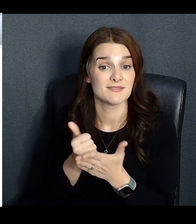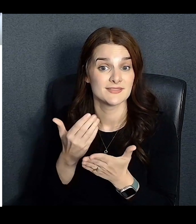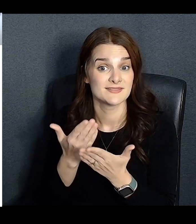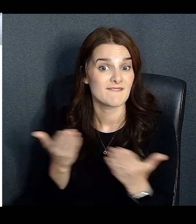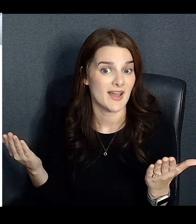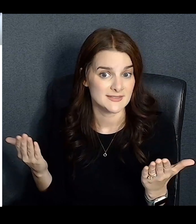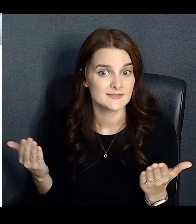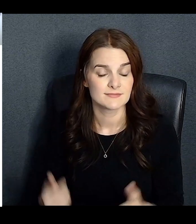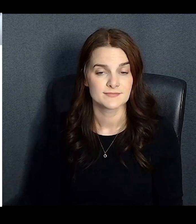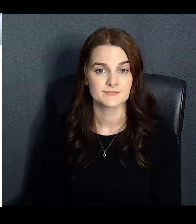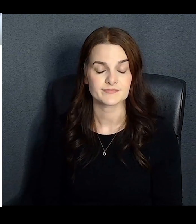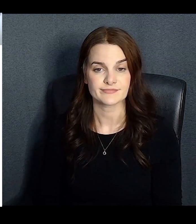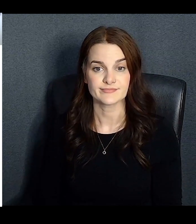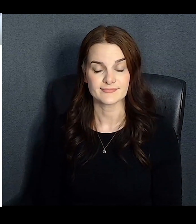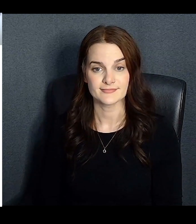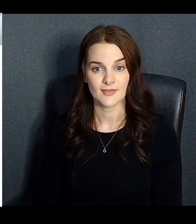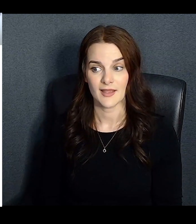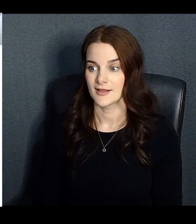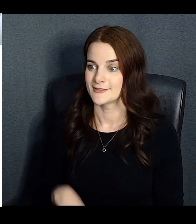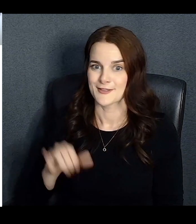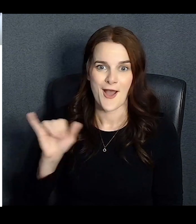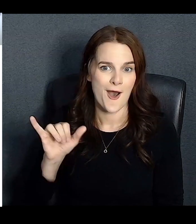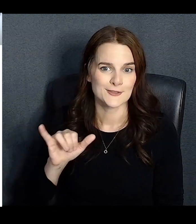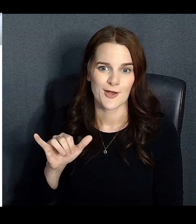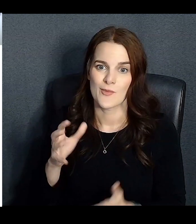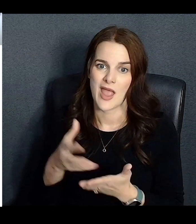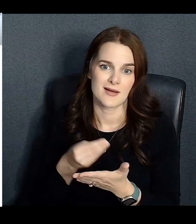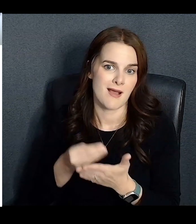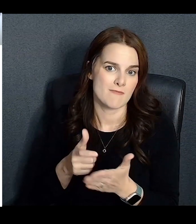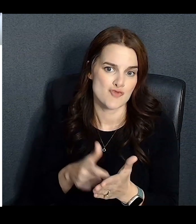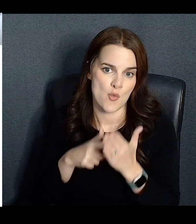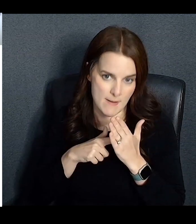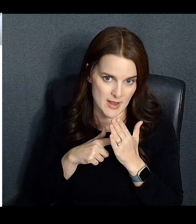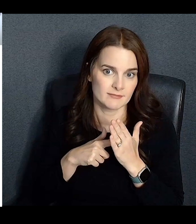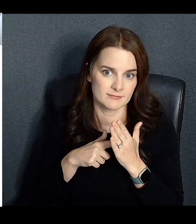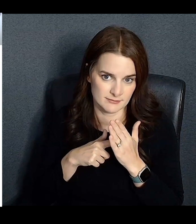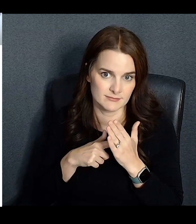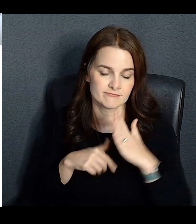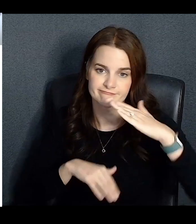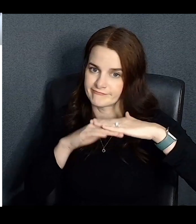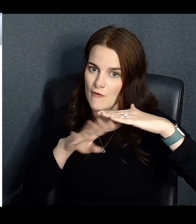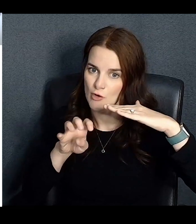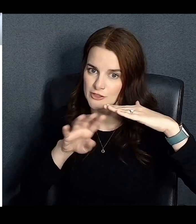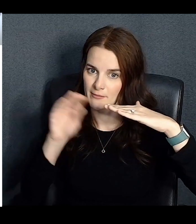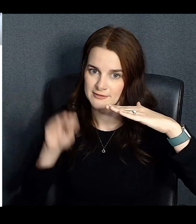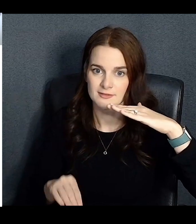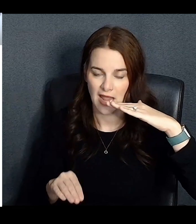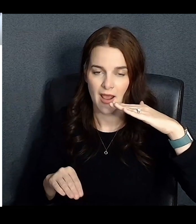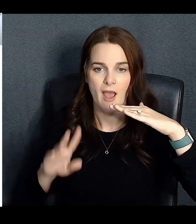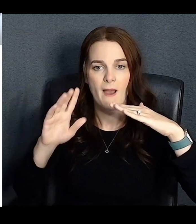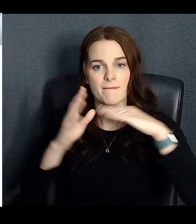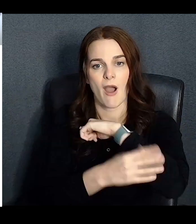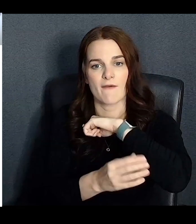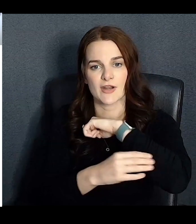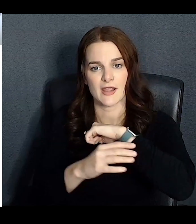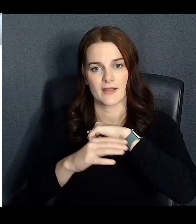assistive device. So this is also, again, another income requirement. So it's 400% of the poverty